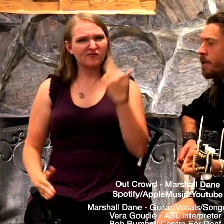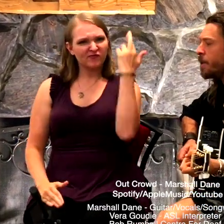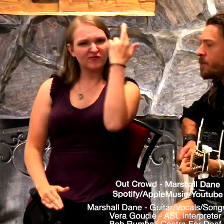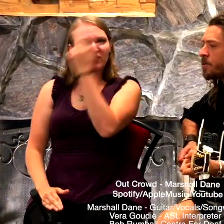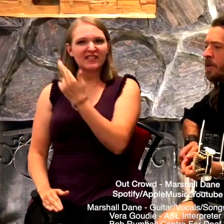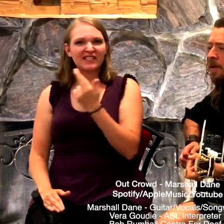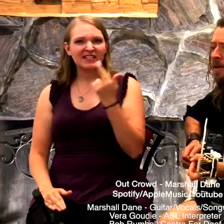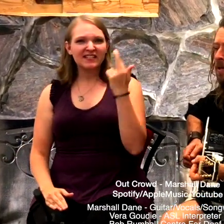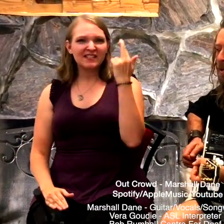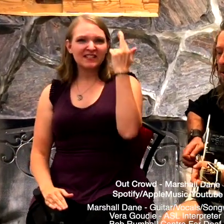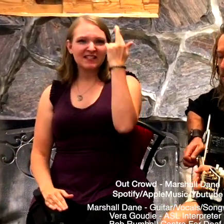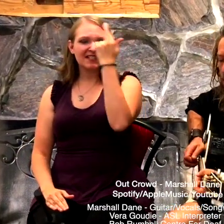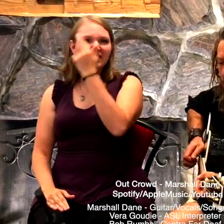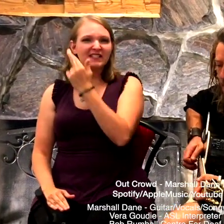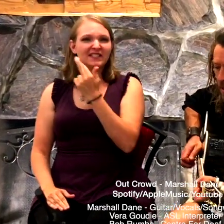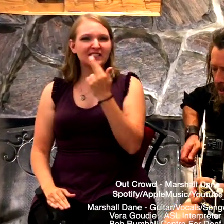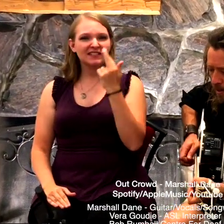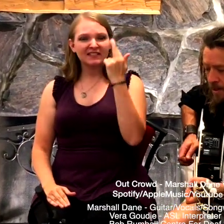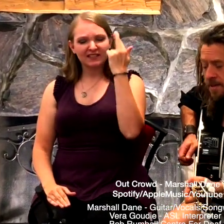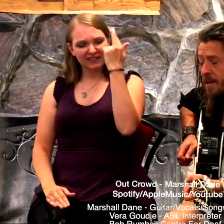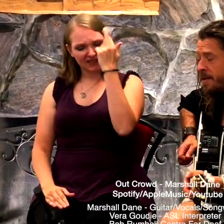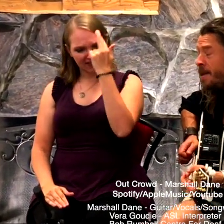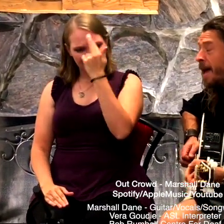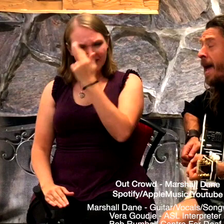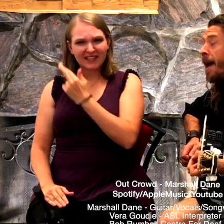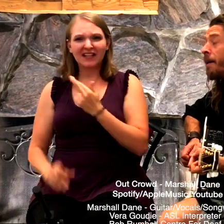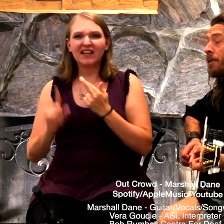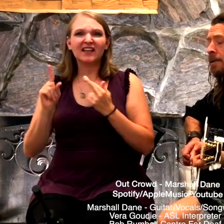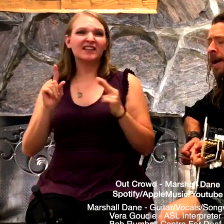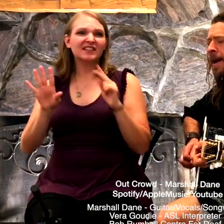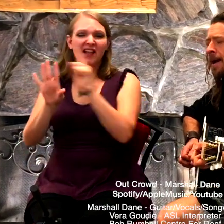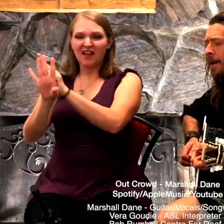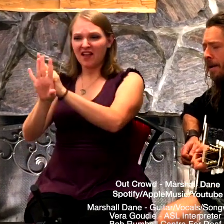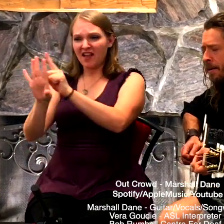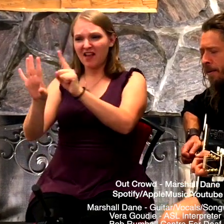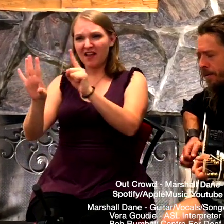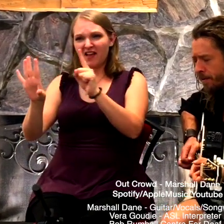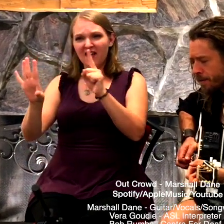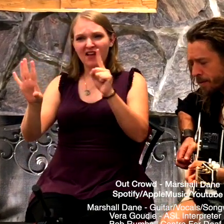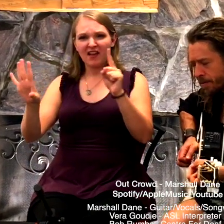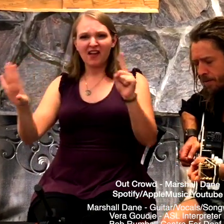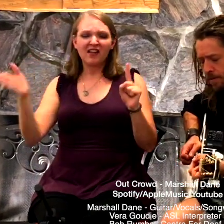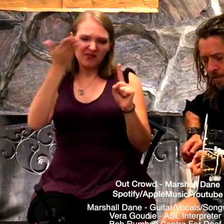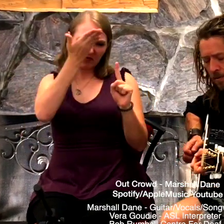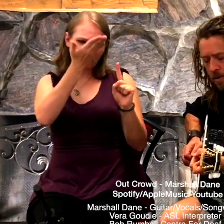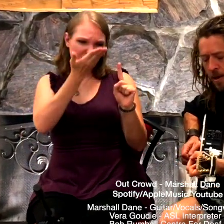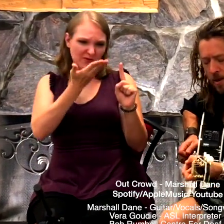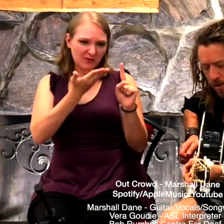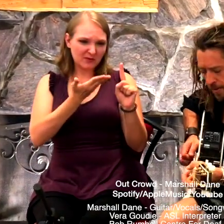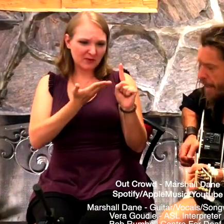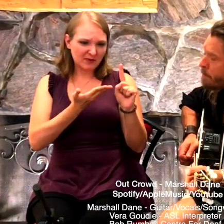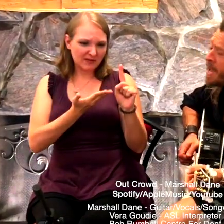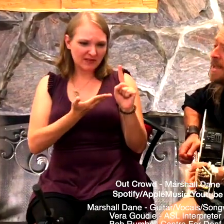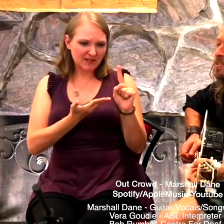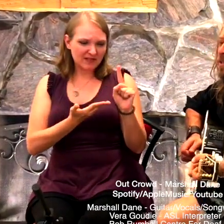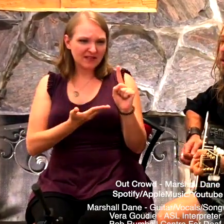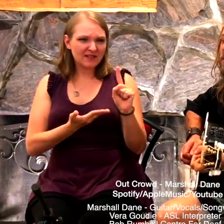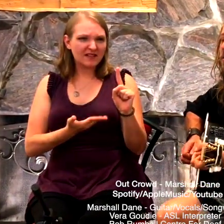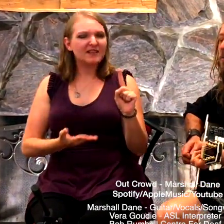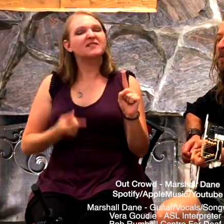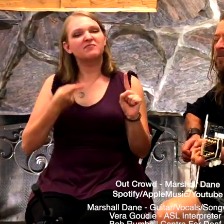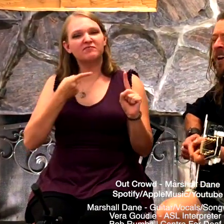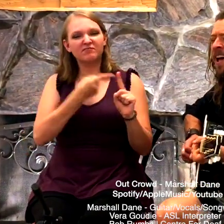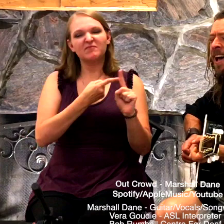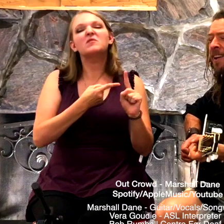he's coming up swinging. He's in the out crowd, and that makes